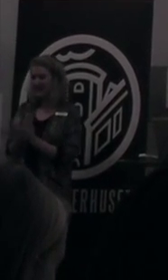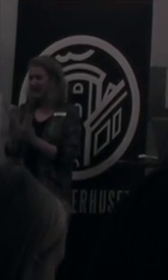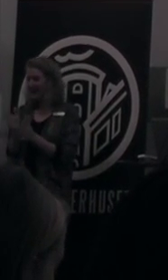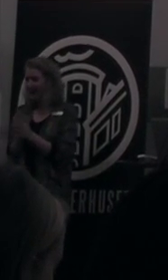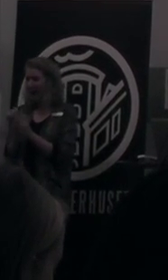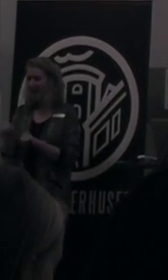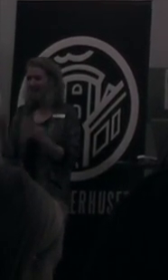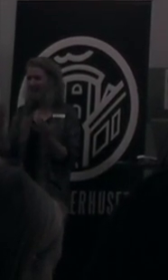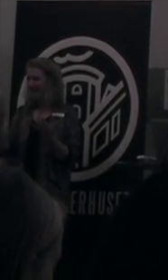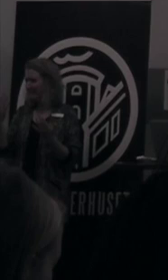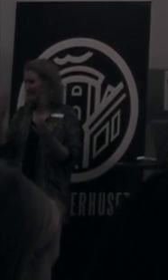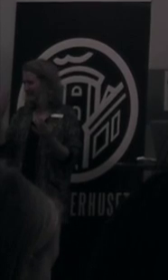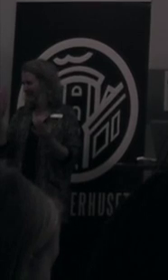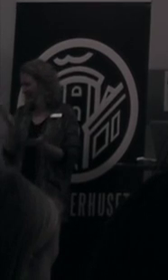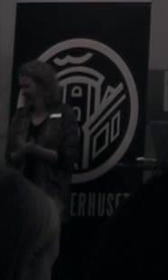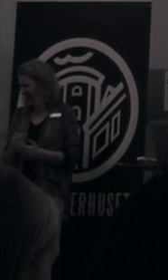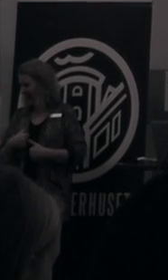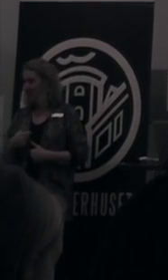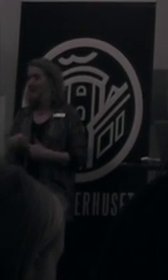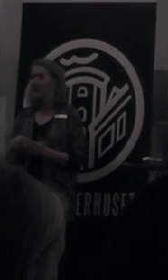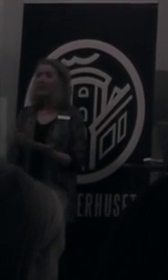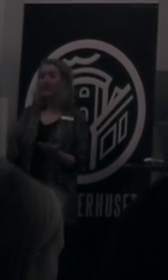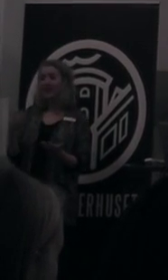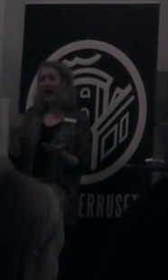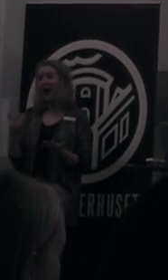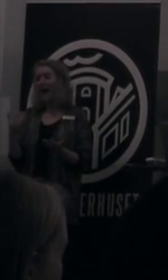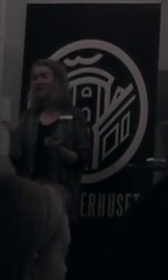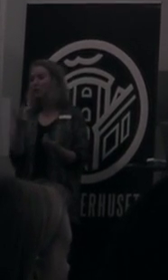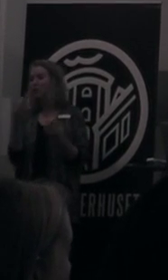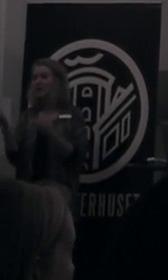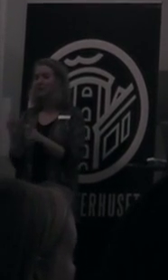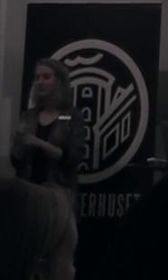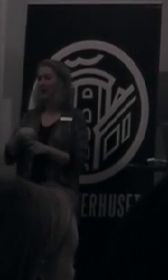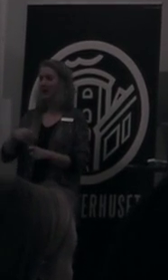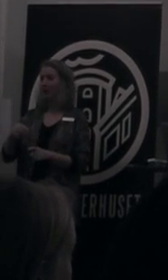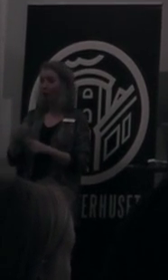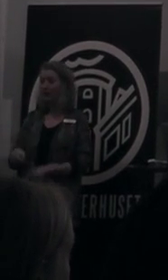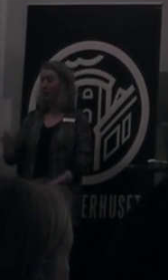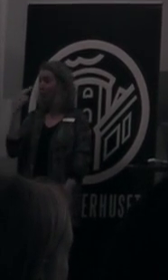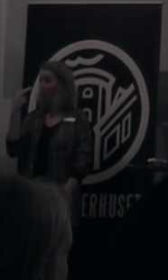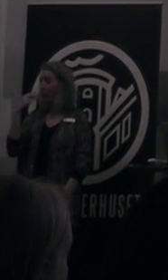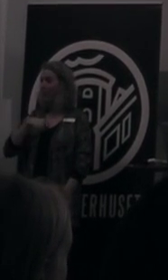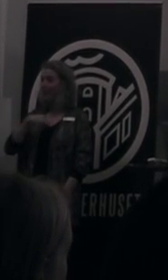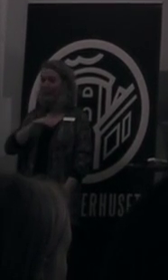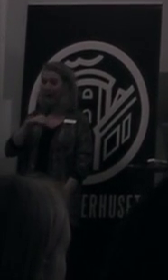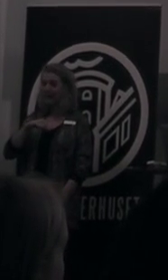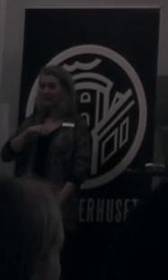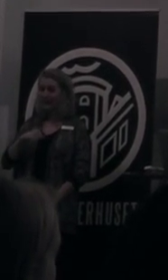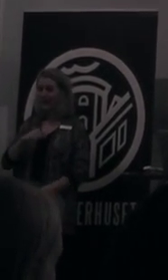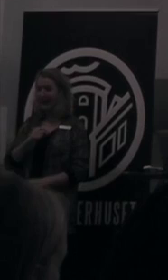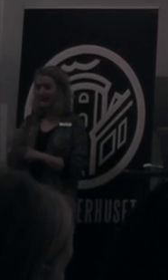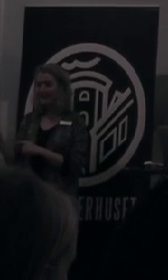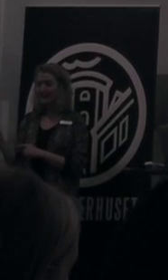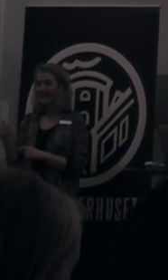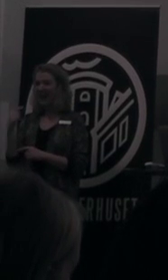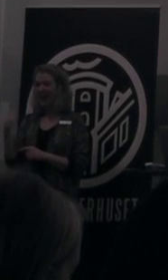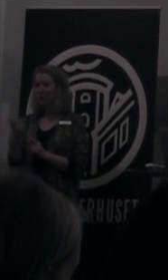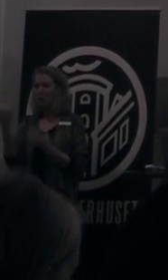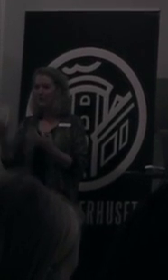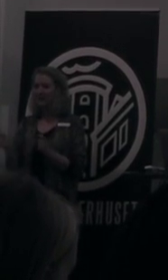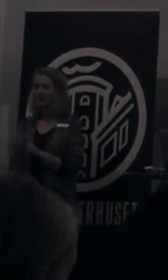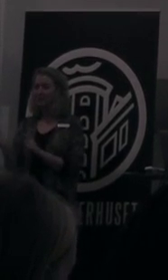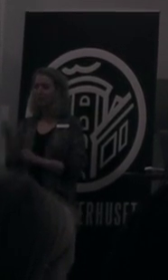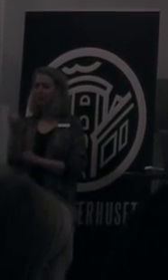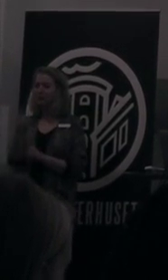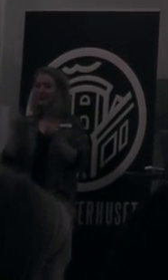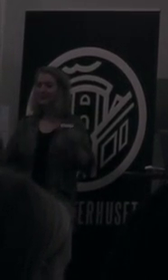about, but I've got a couple of things, so you don't have to look at me all the time on the screen, and they will bring